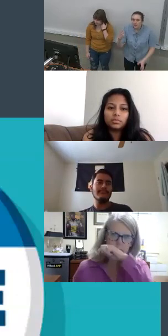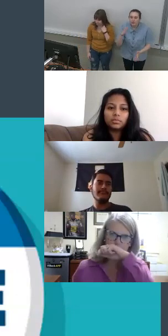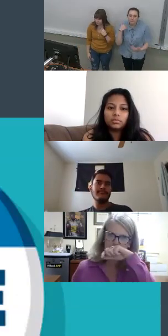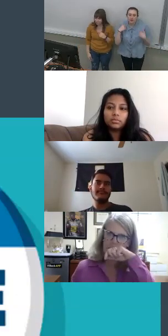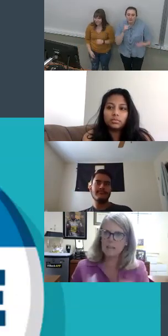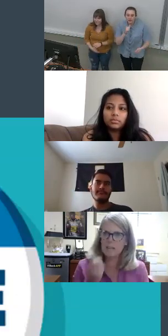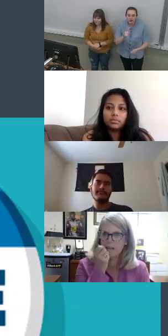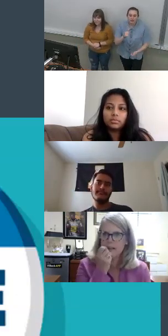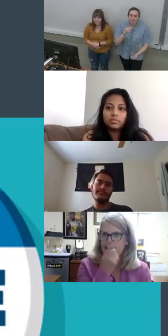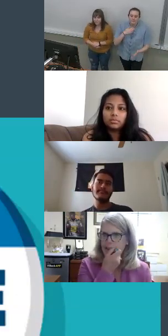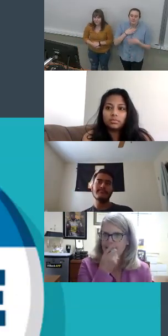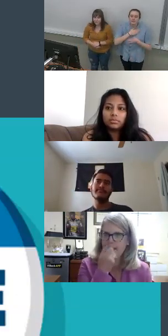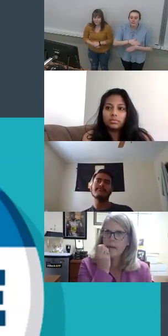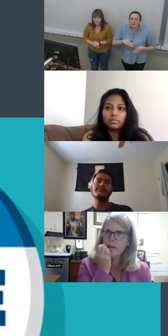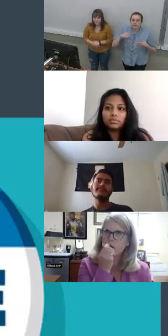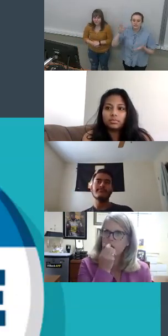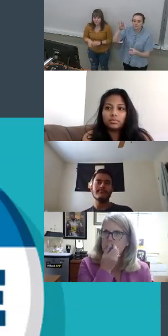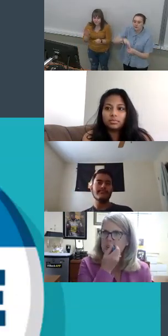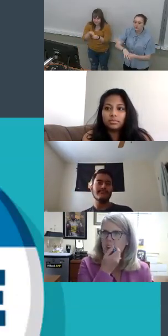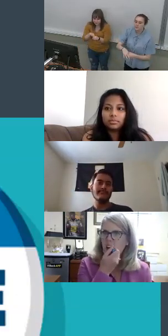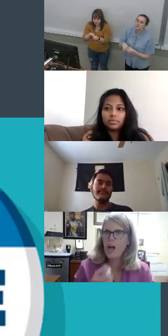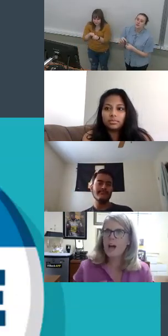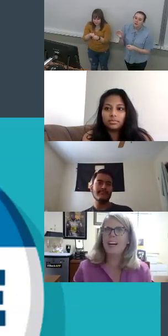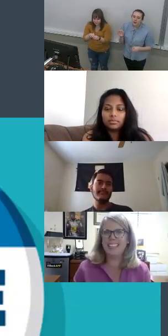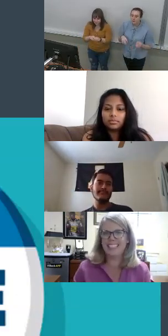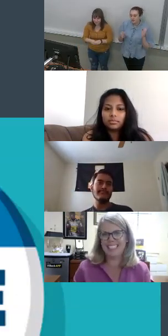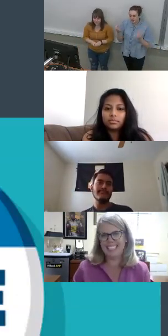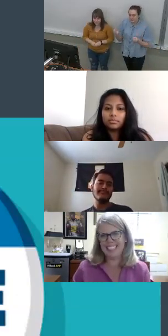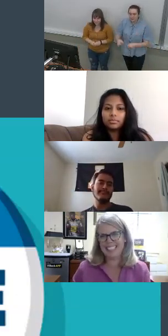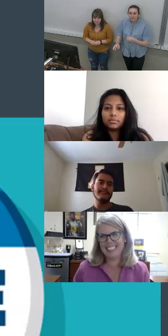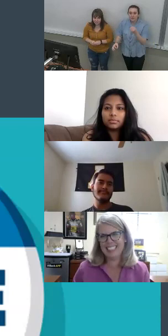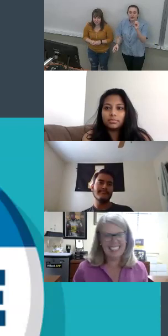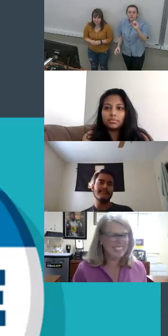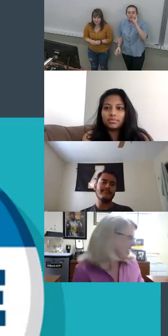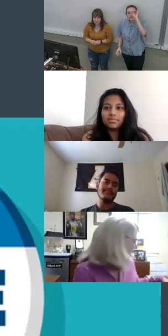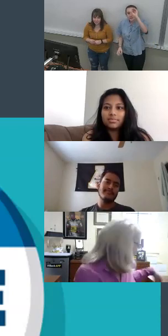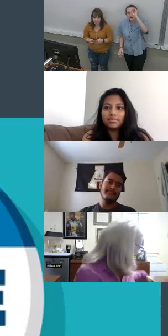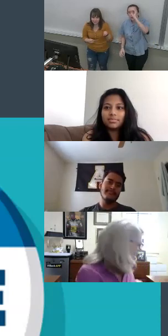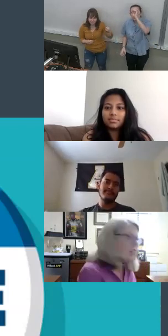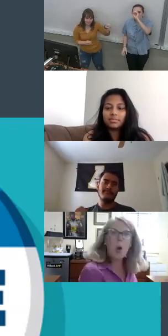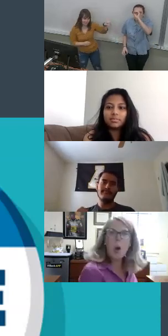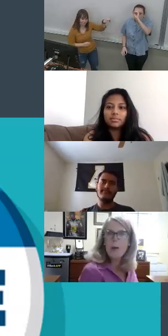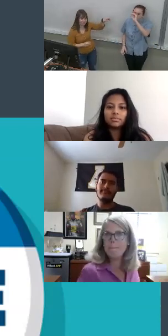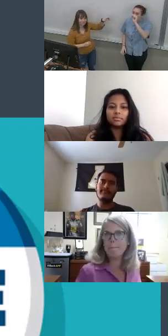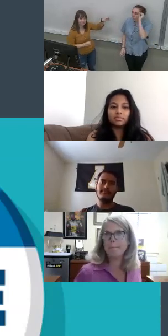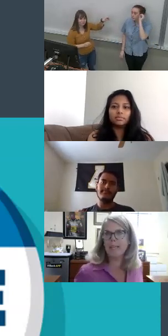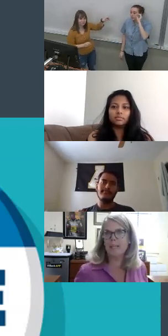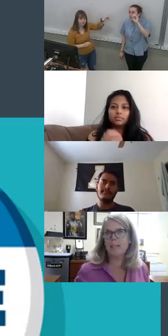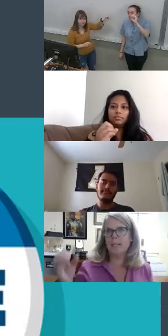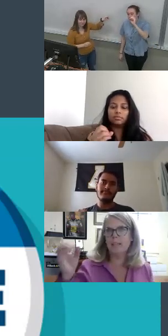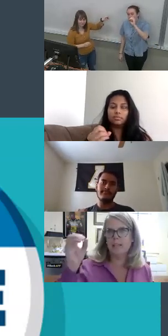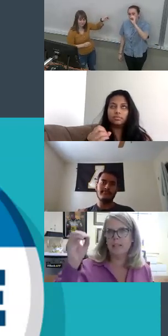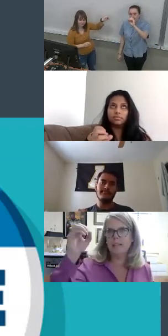Also, if you have not, please vote. Actually, that's a sign for vote. So you're going to take an O on